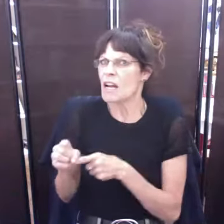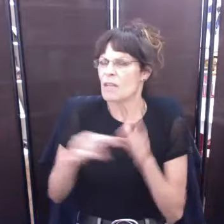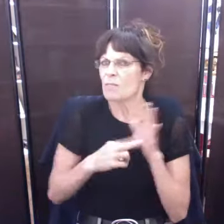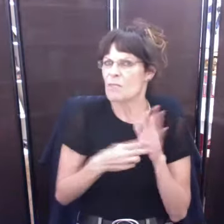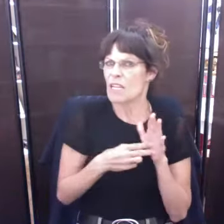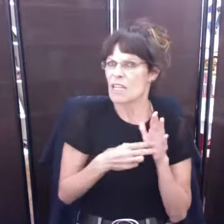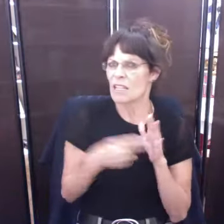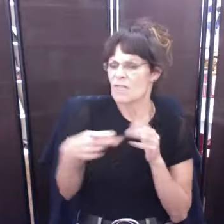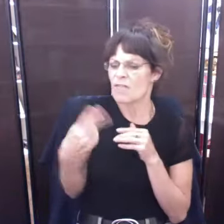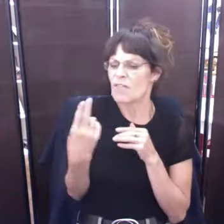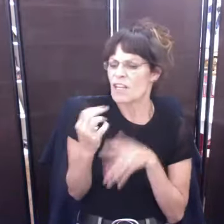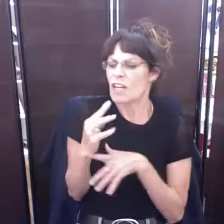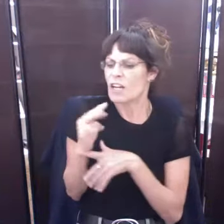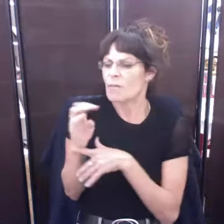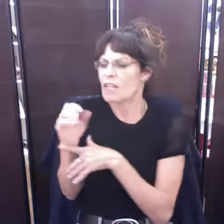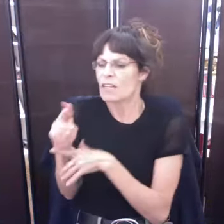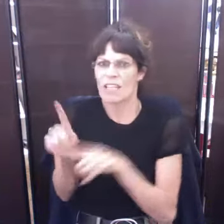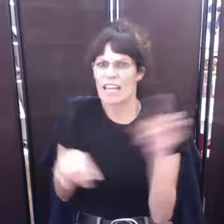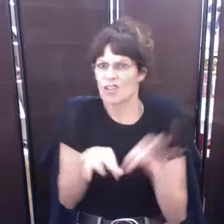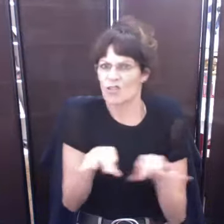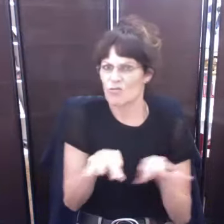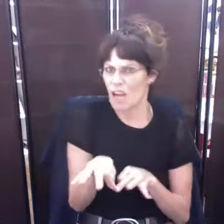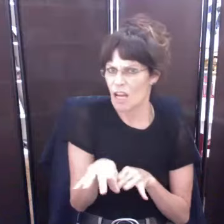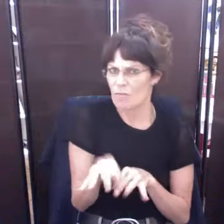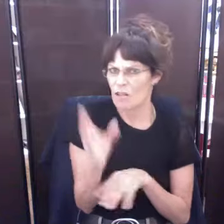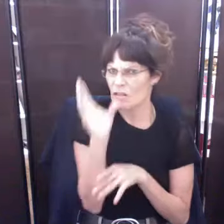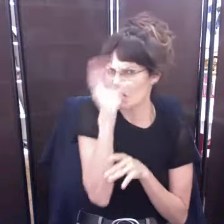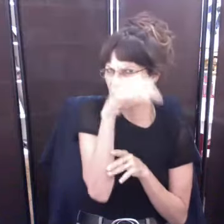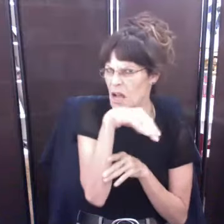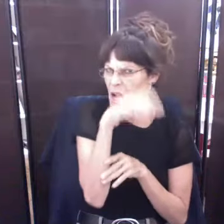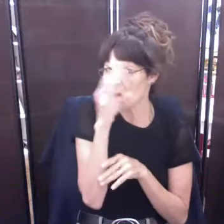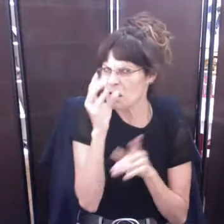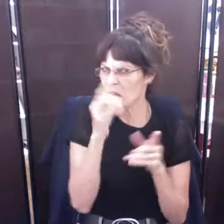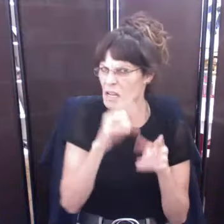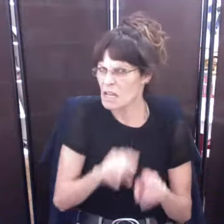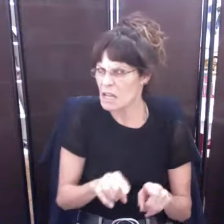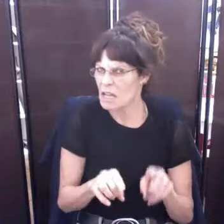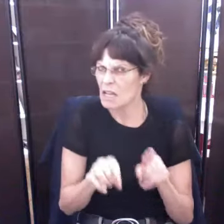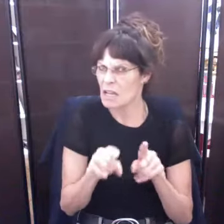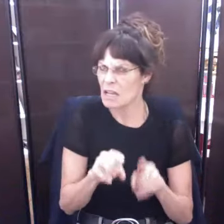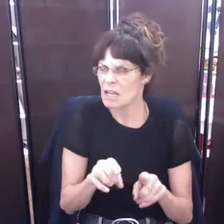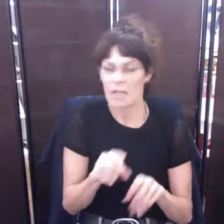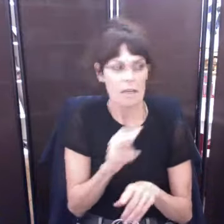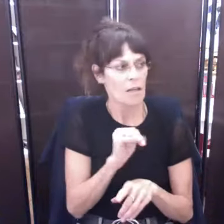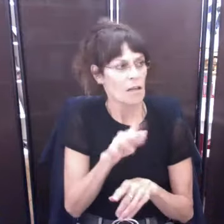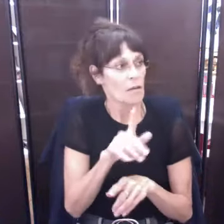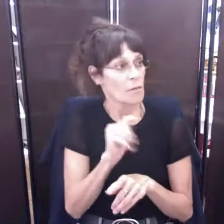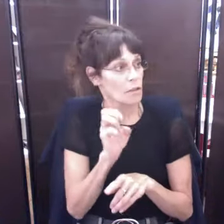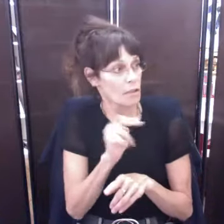cannot describe. So once I take a drink, this is how Milty said it, right, Deb? Once I take a drink,